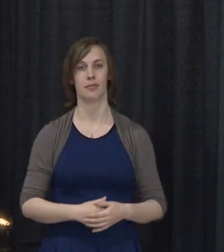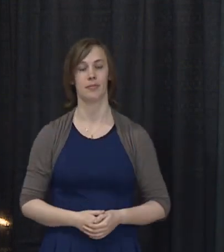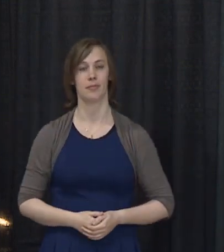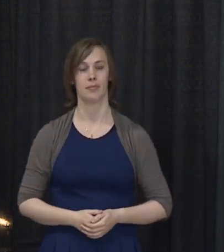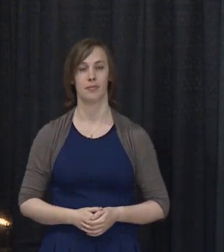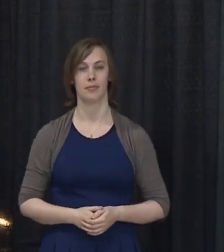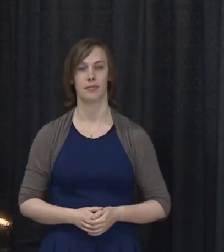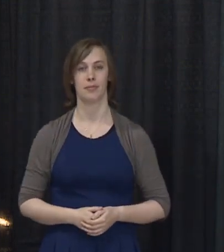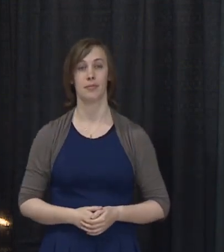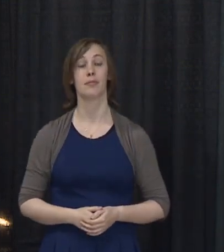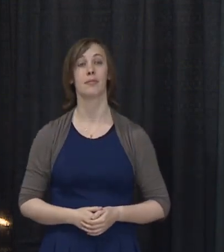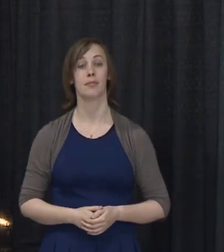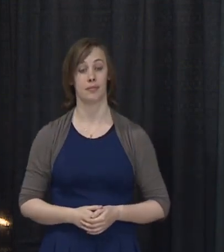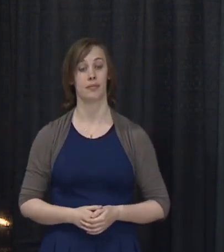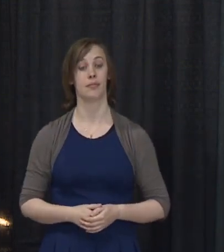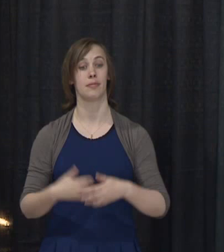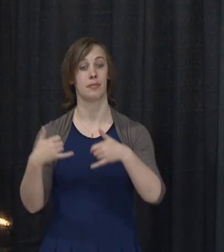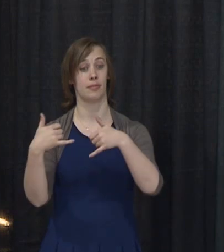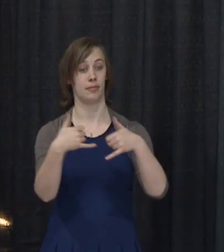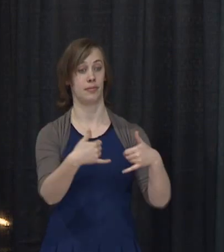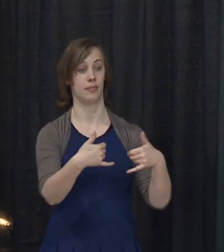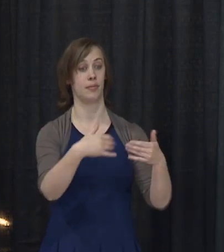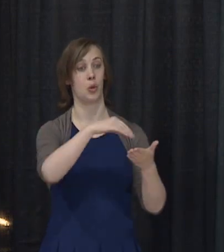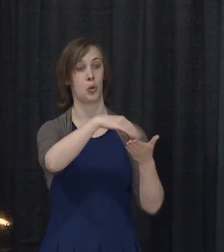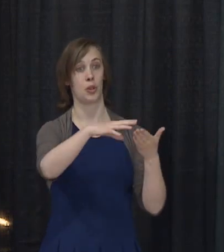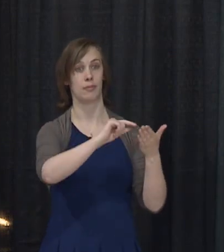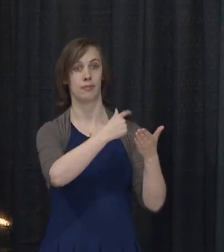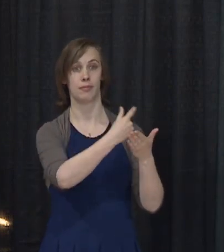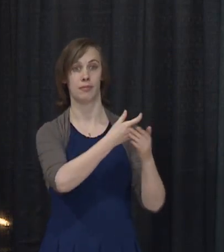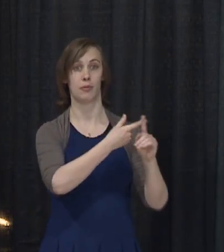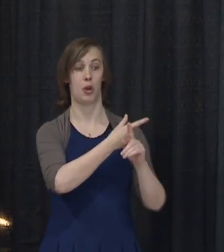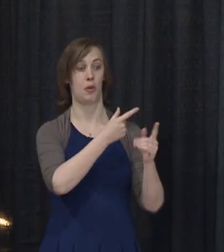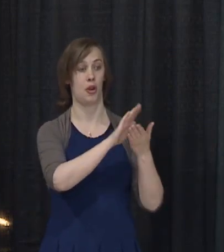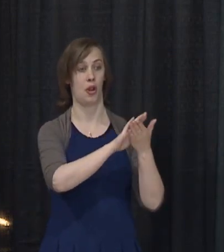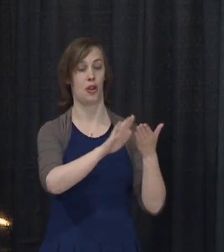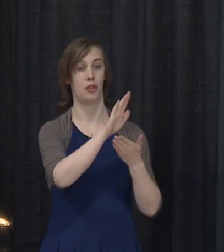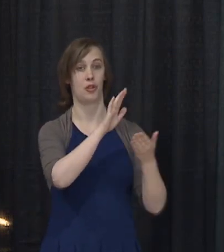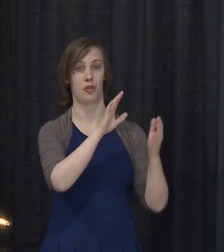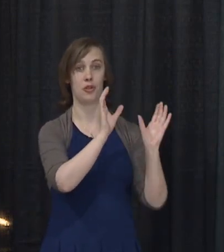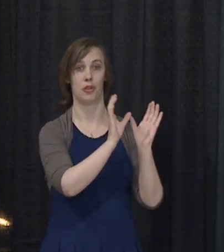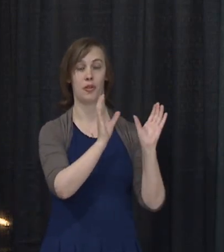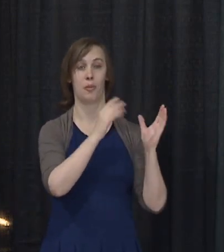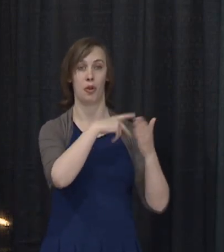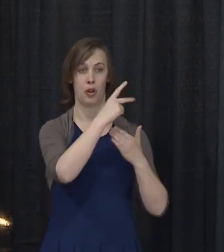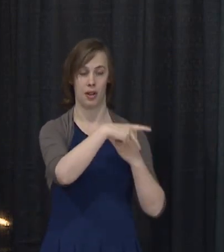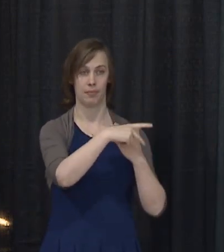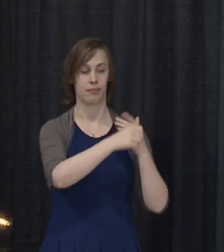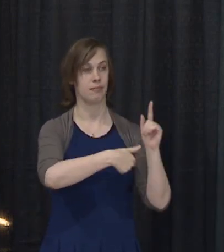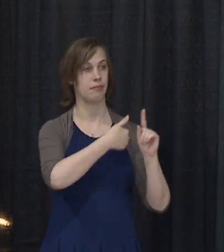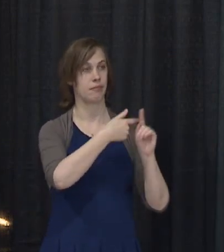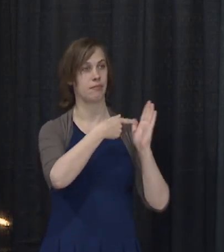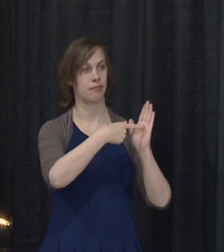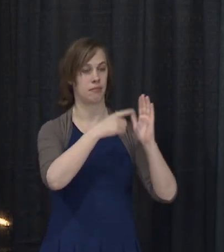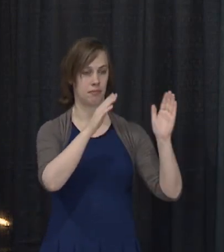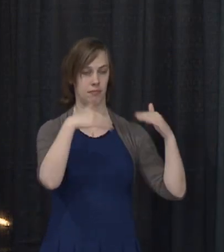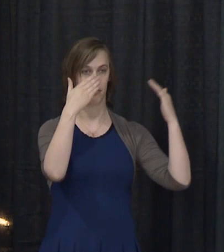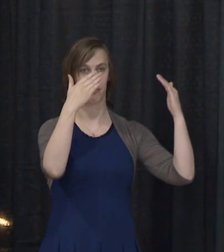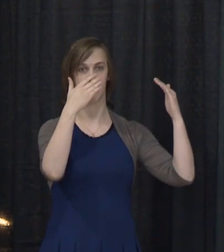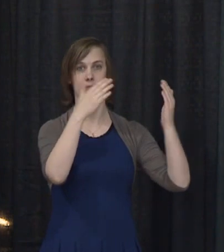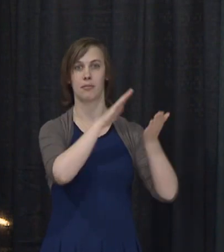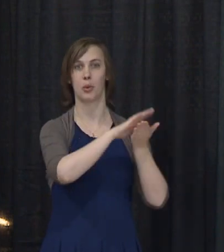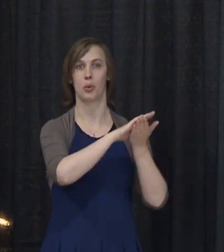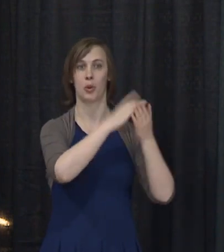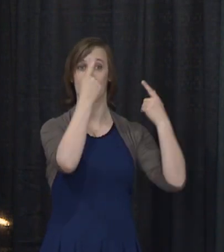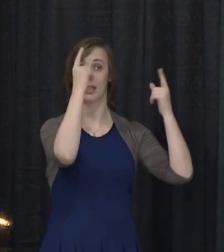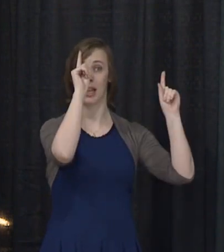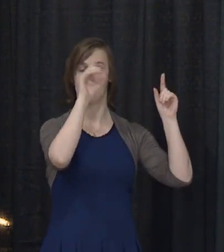This award is presented to a graduating student of a college certificate program who has demonstrated outstanding academic achievement and